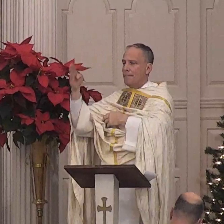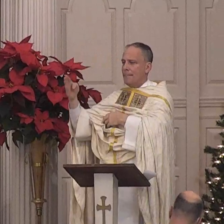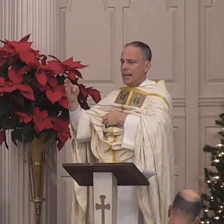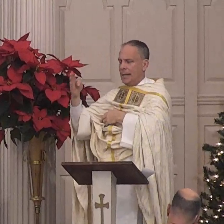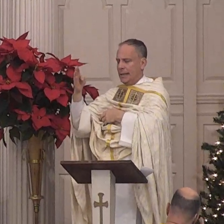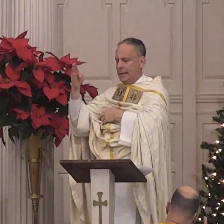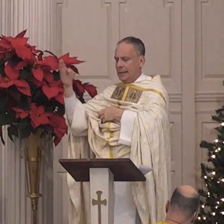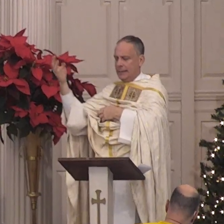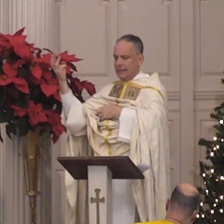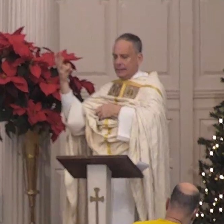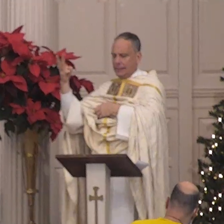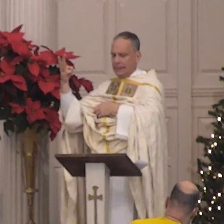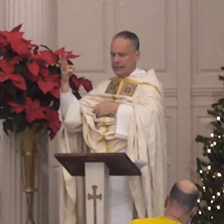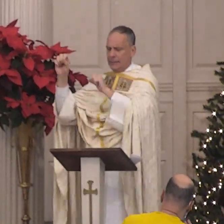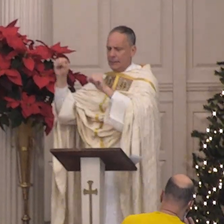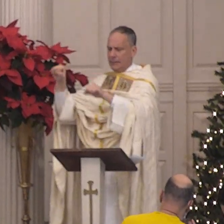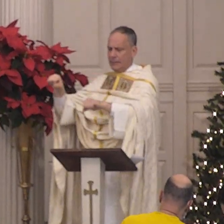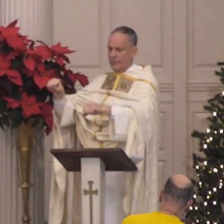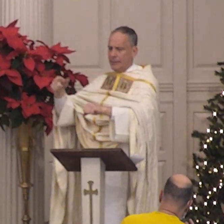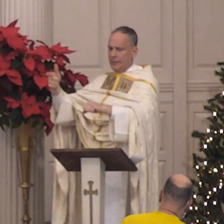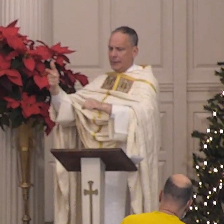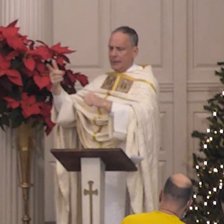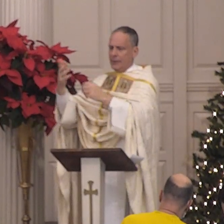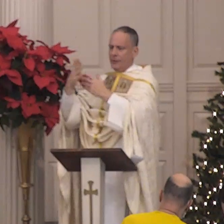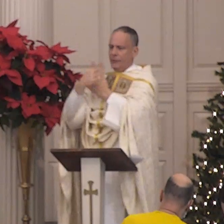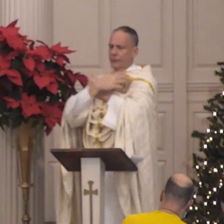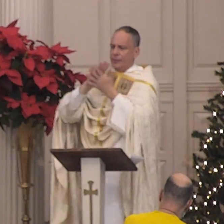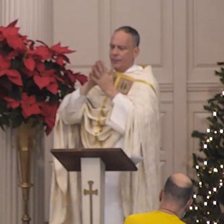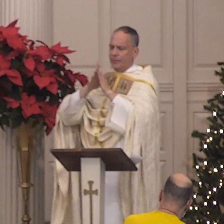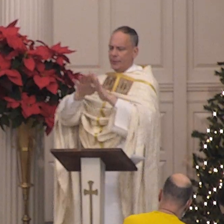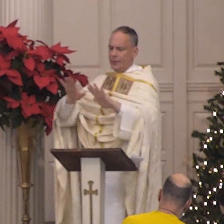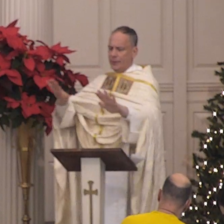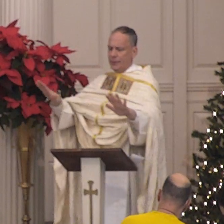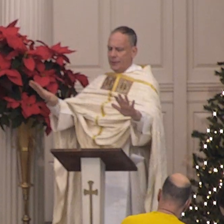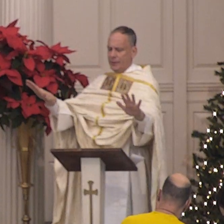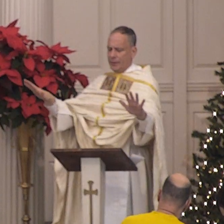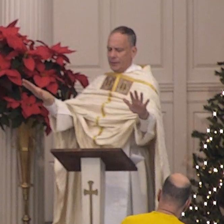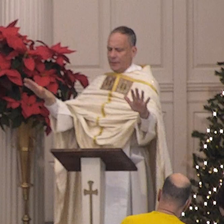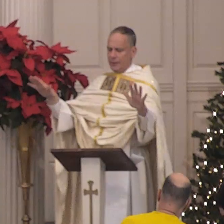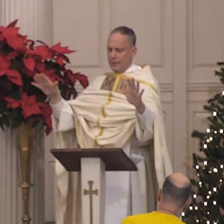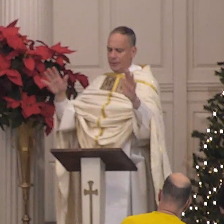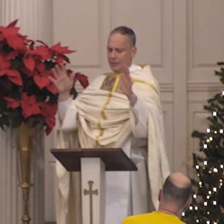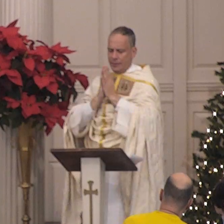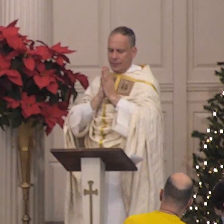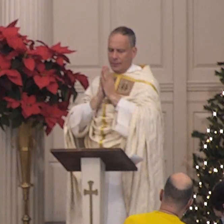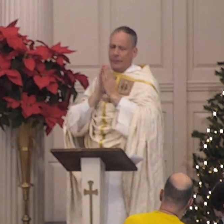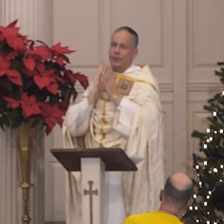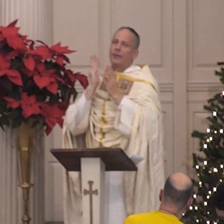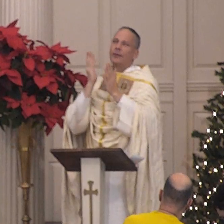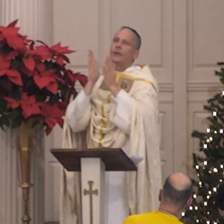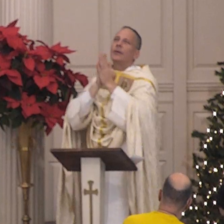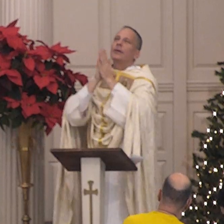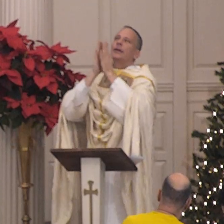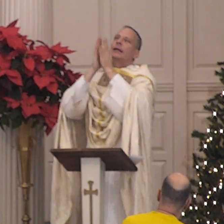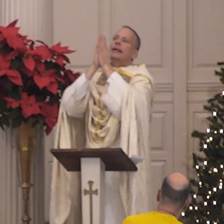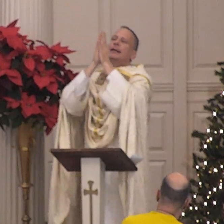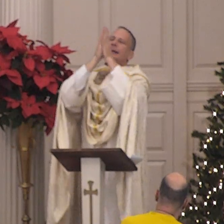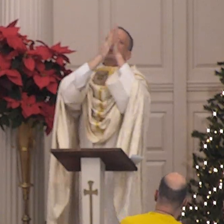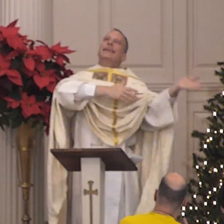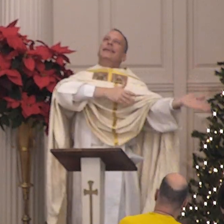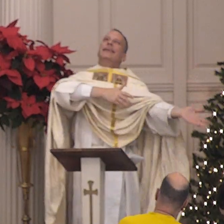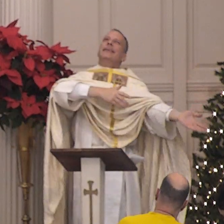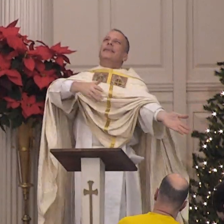for Pope Emeritus Benedict XVI. May he rest in eternal peace. We pray to the